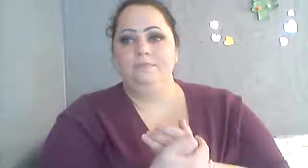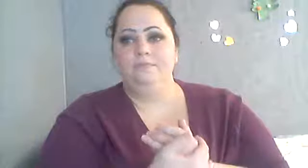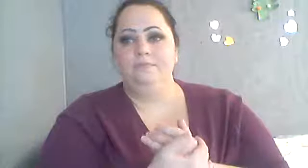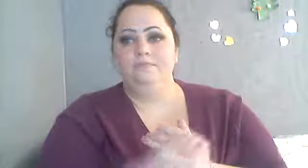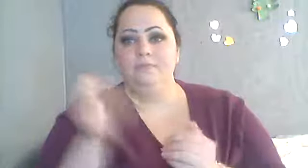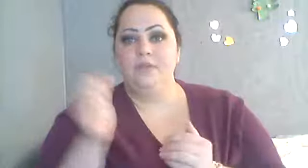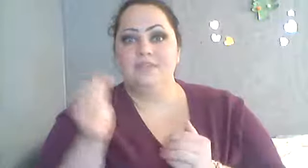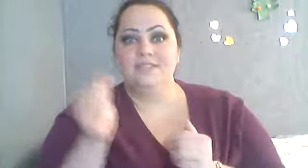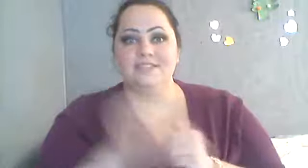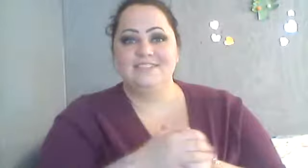Yes.